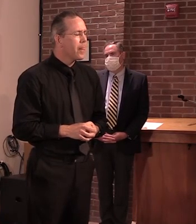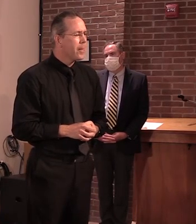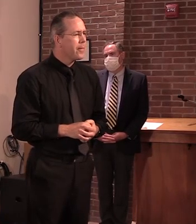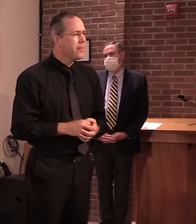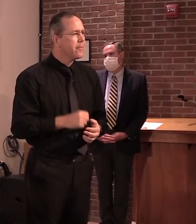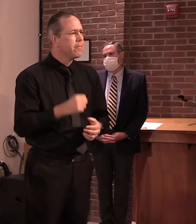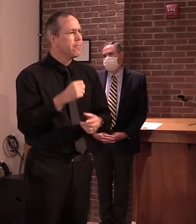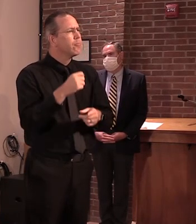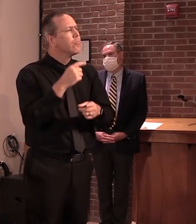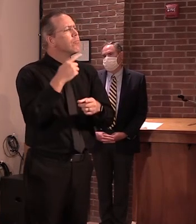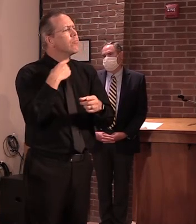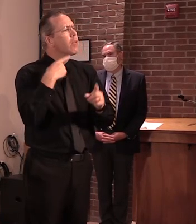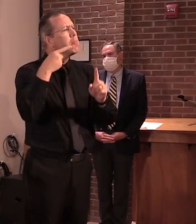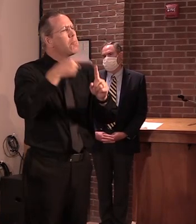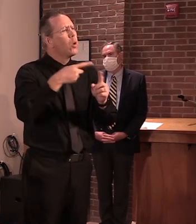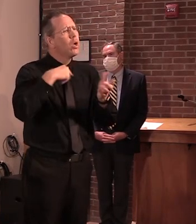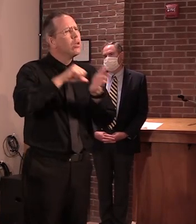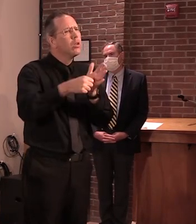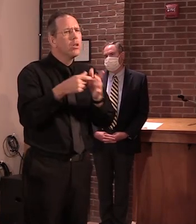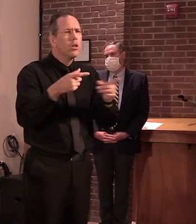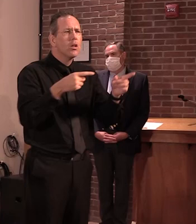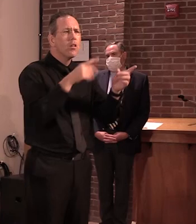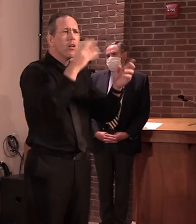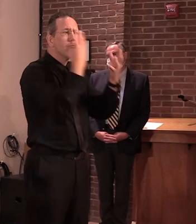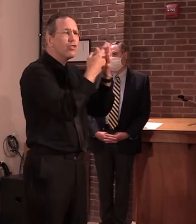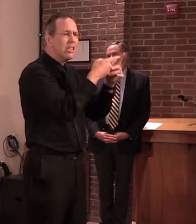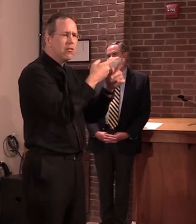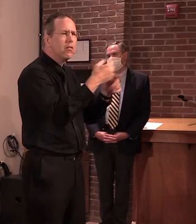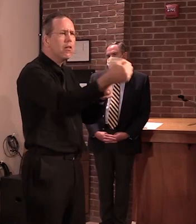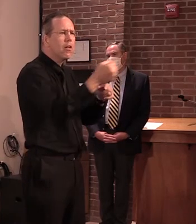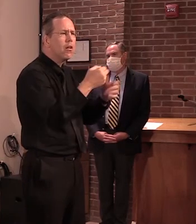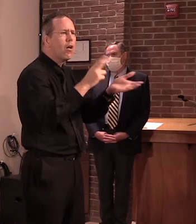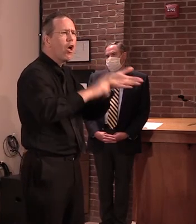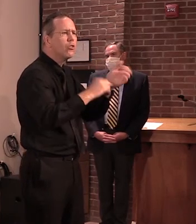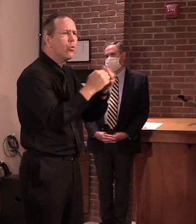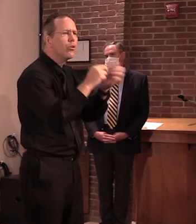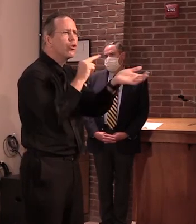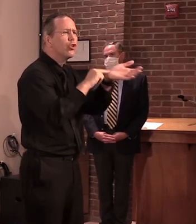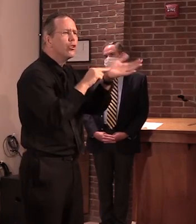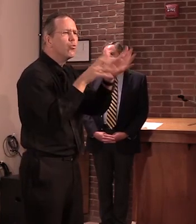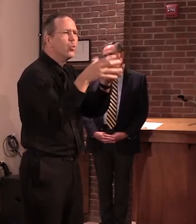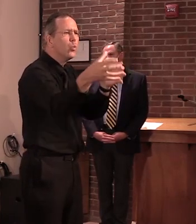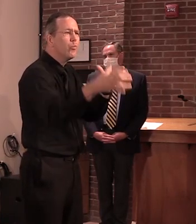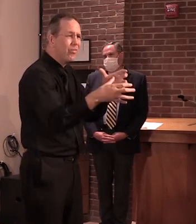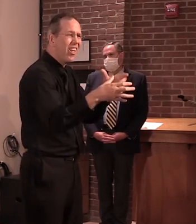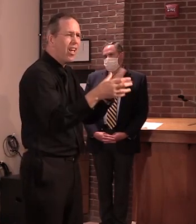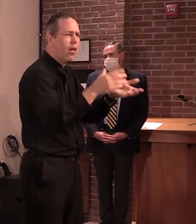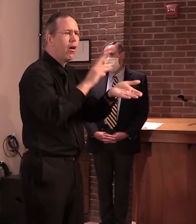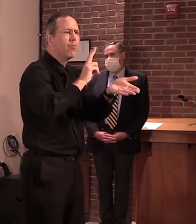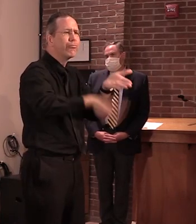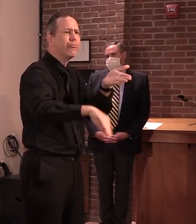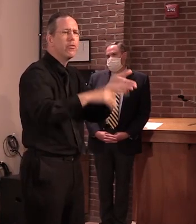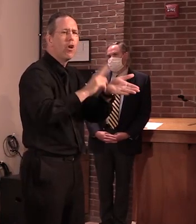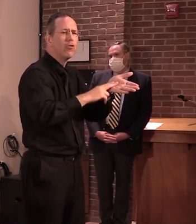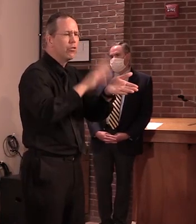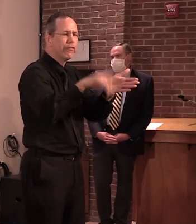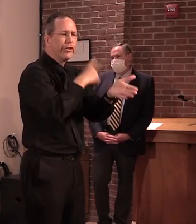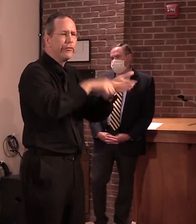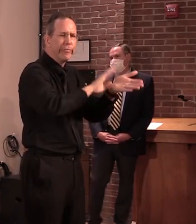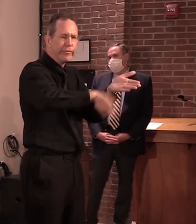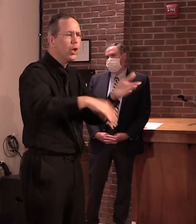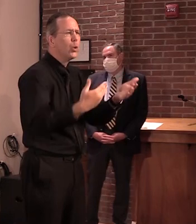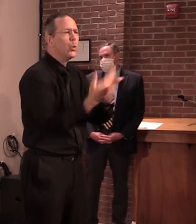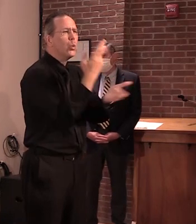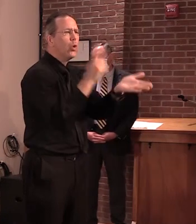if it takes time to review every one of those people, as we're moving forward, and secondly, we